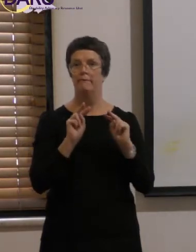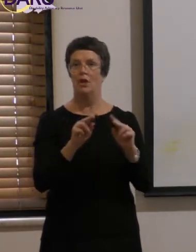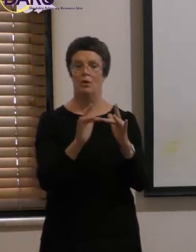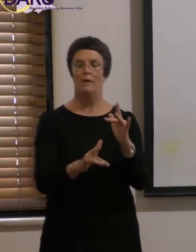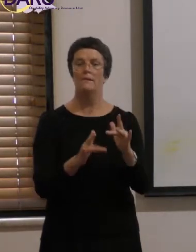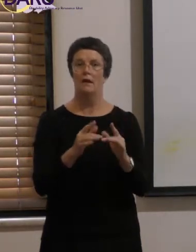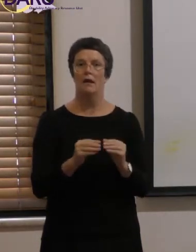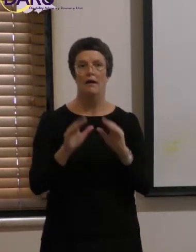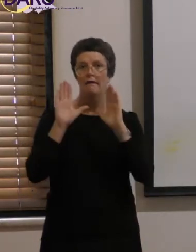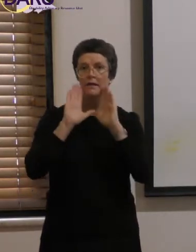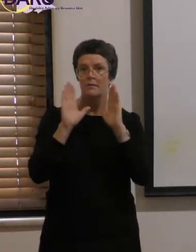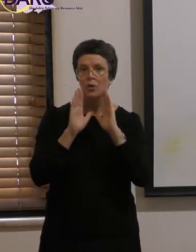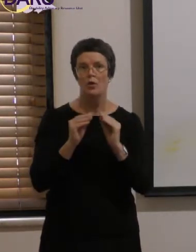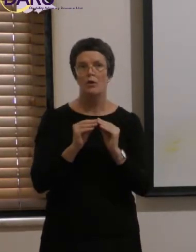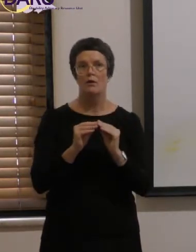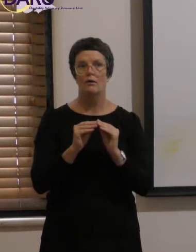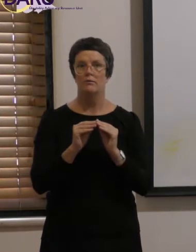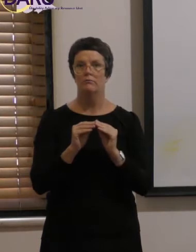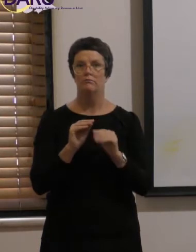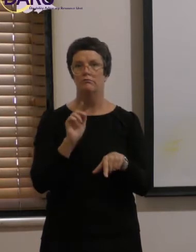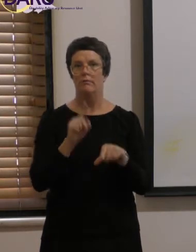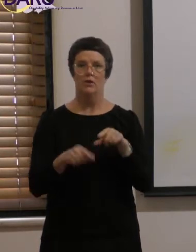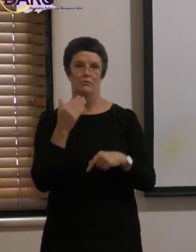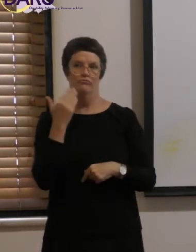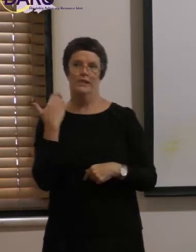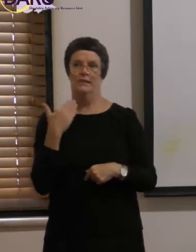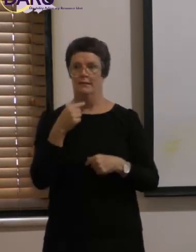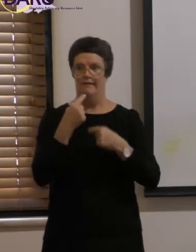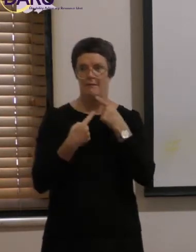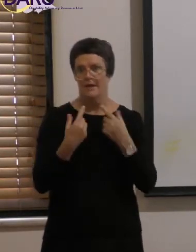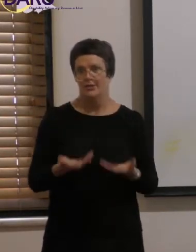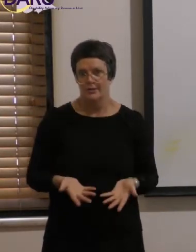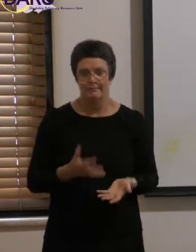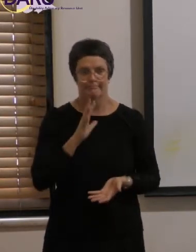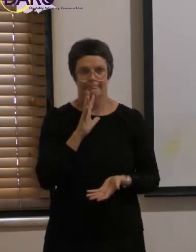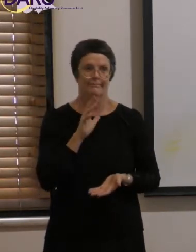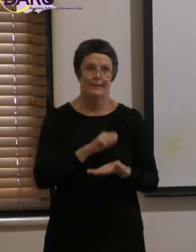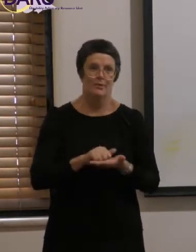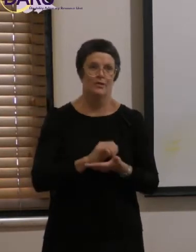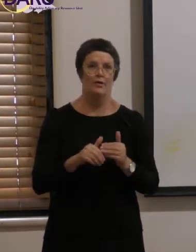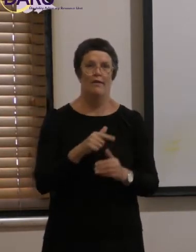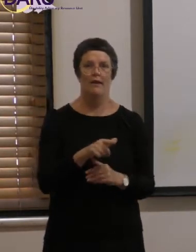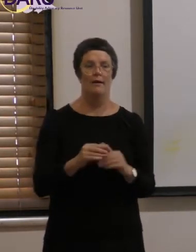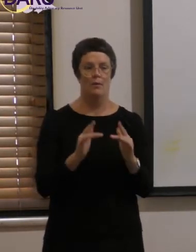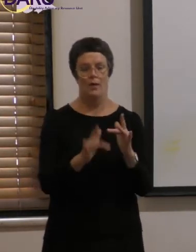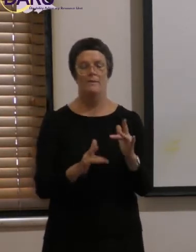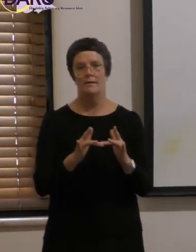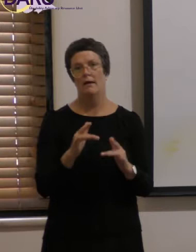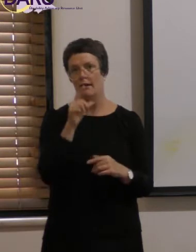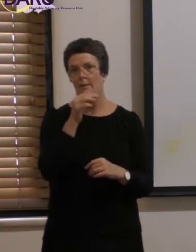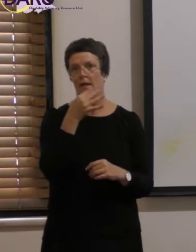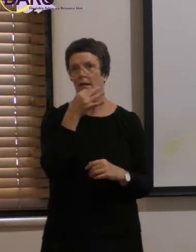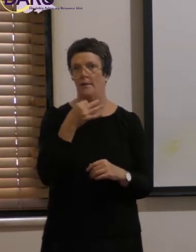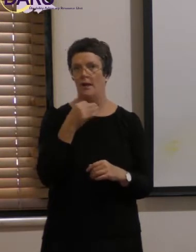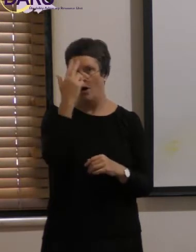Probably our Facebook page is more up to date than our website, to be honest. Apologies for that. But we have